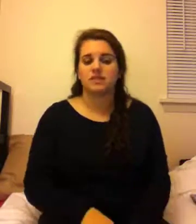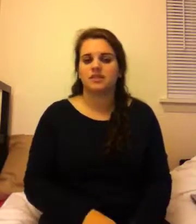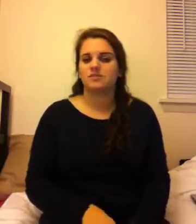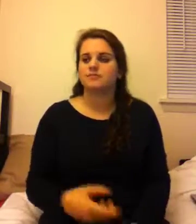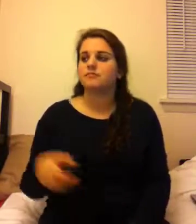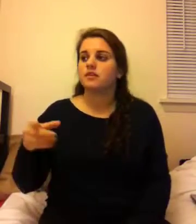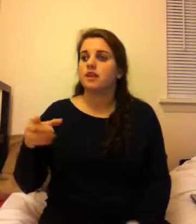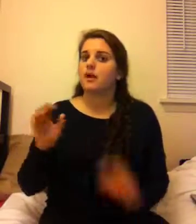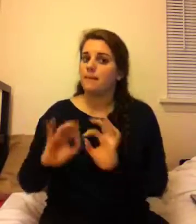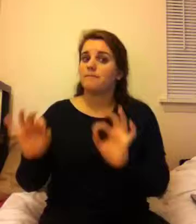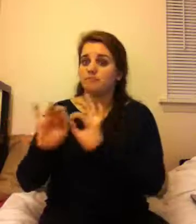notes.